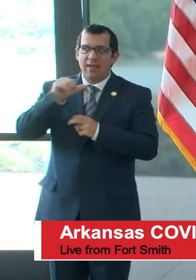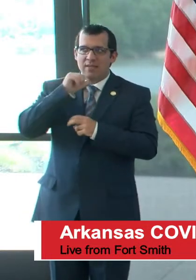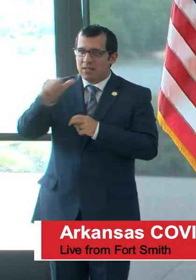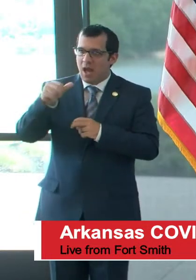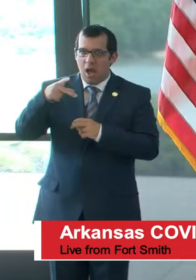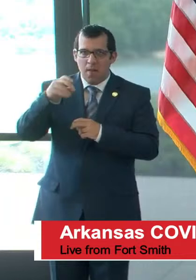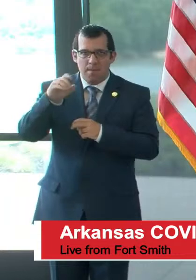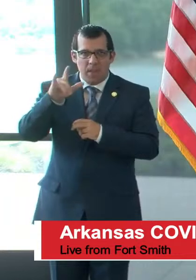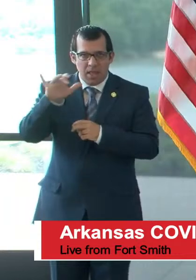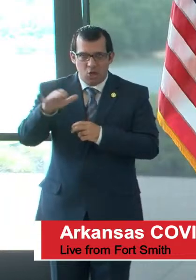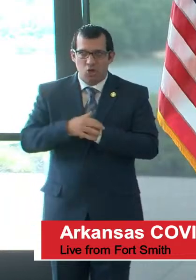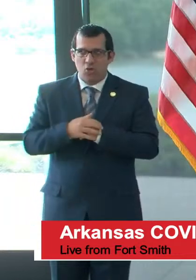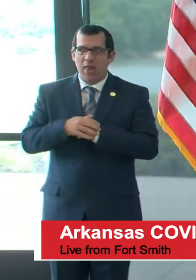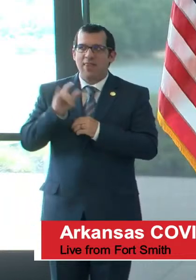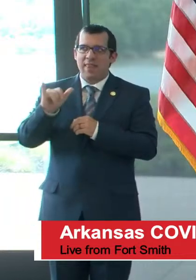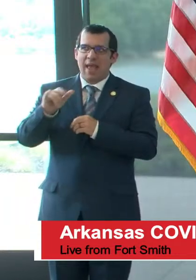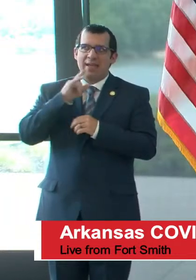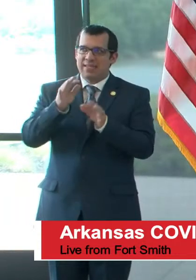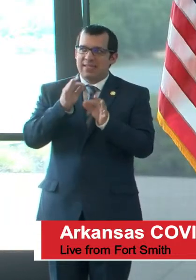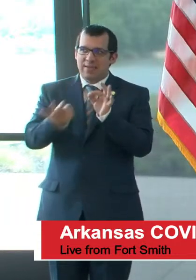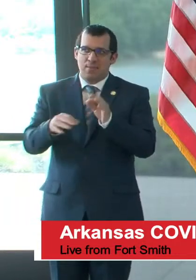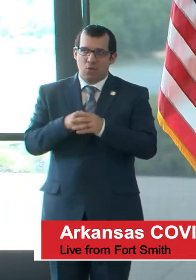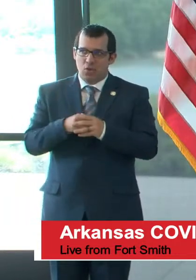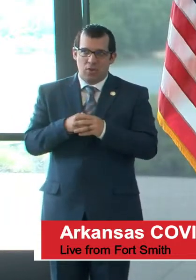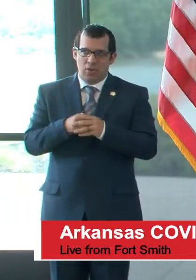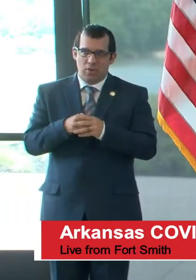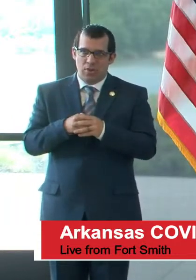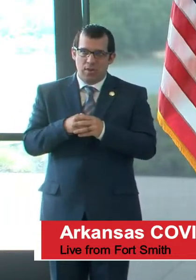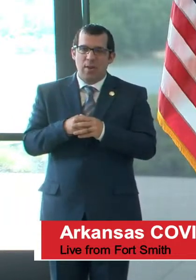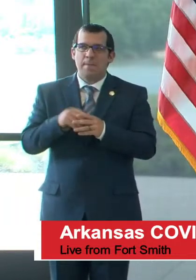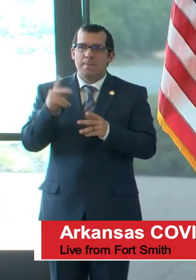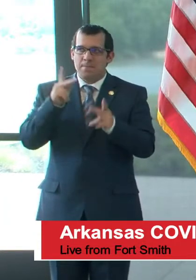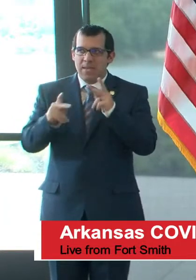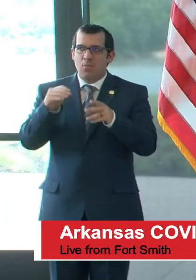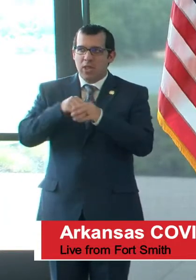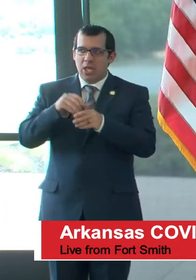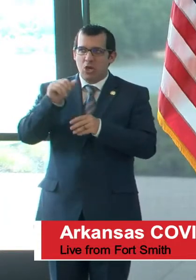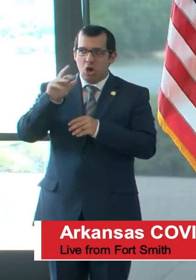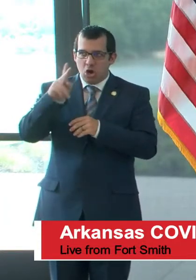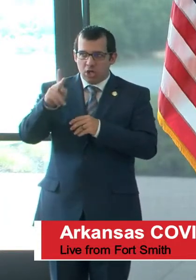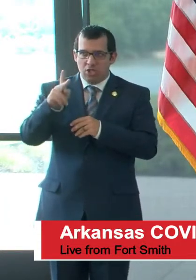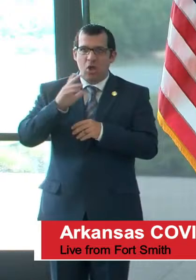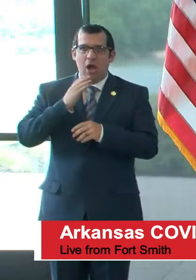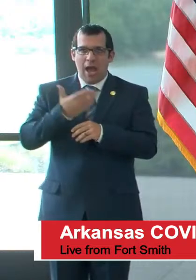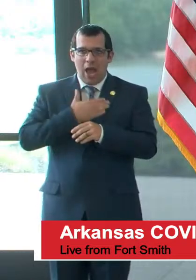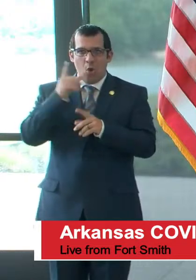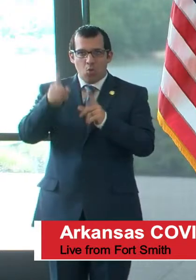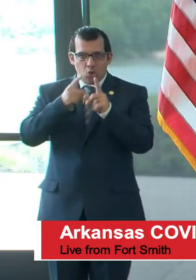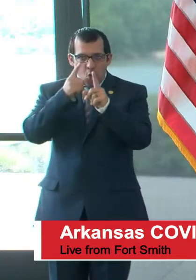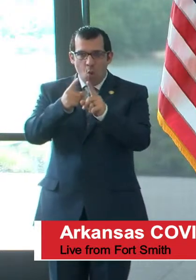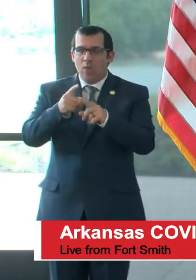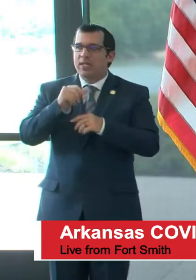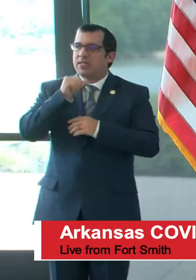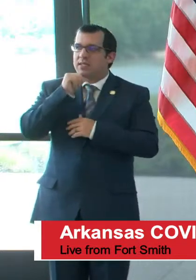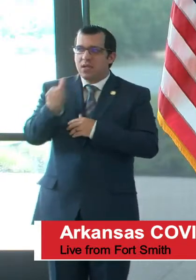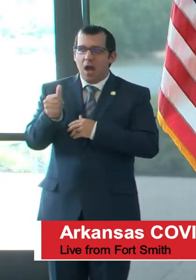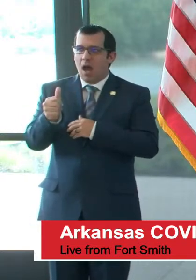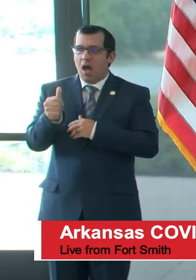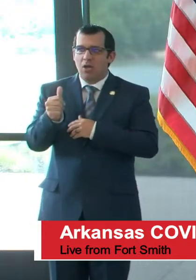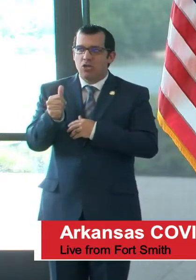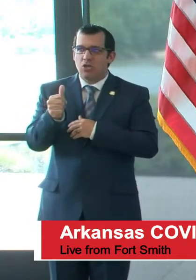issue. And that's as simple as it can get. And people in Arkansas, our goal is not